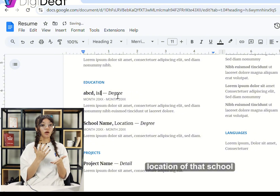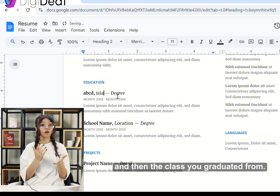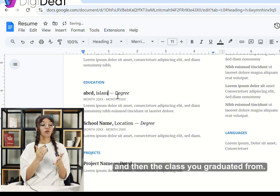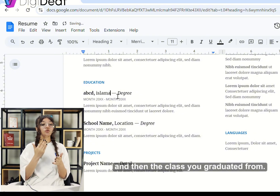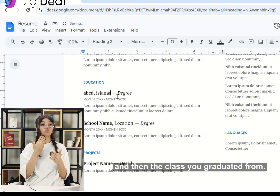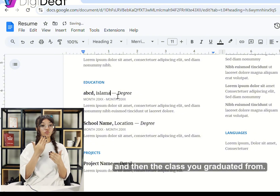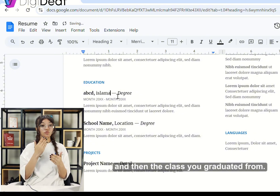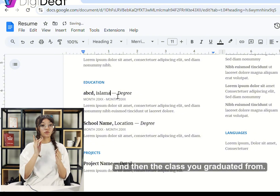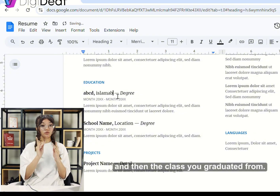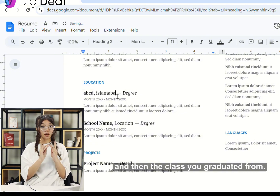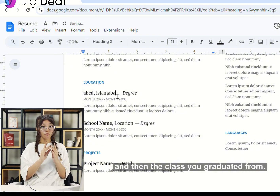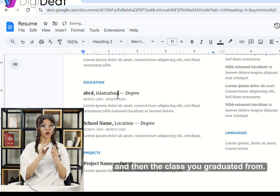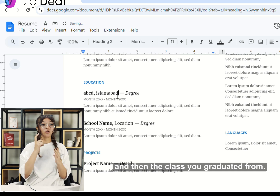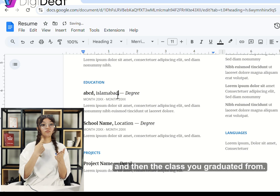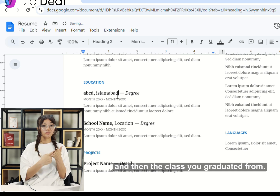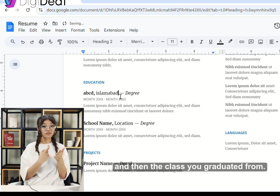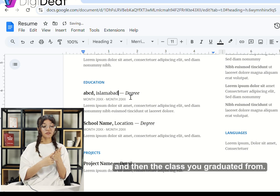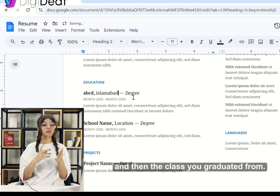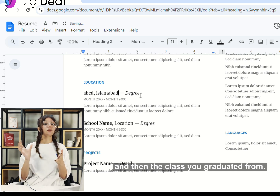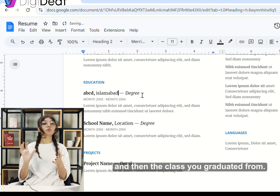and then the class you graduated from.